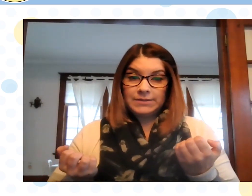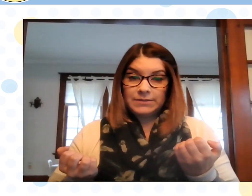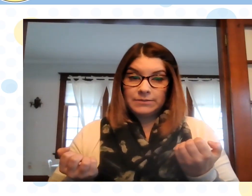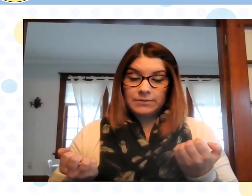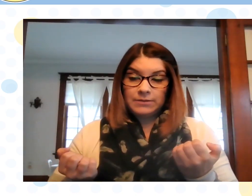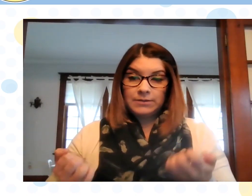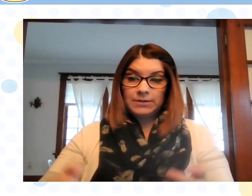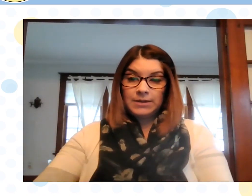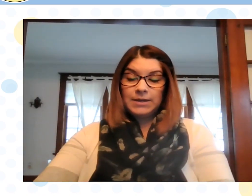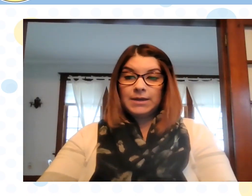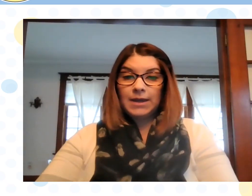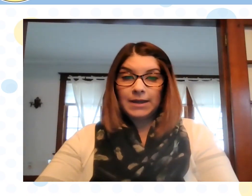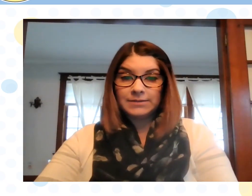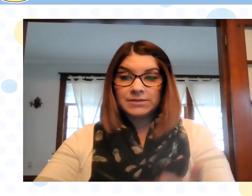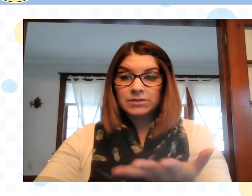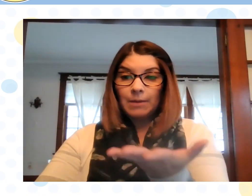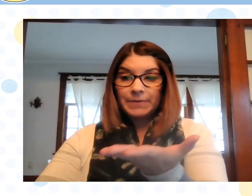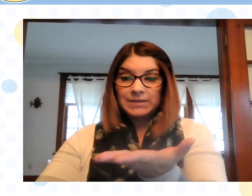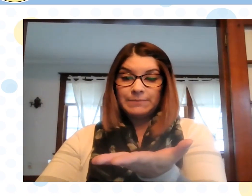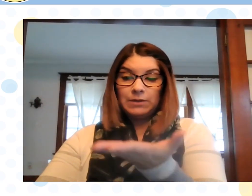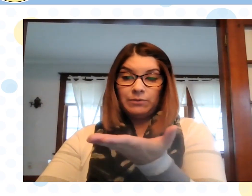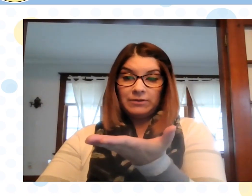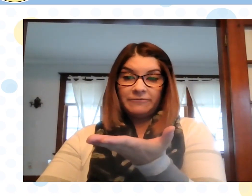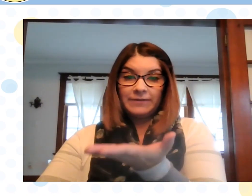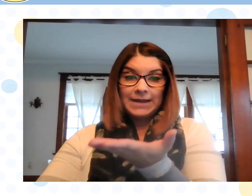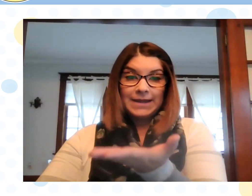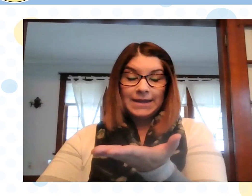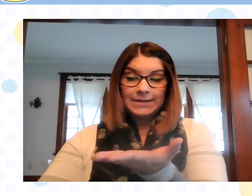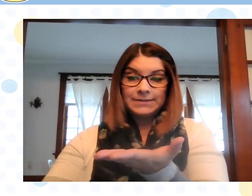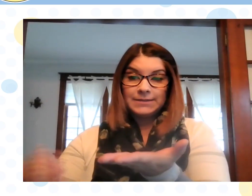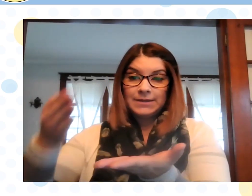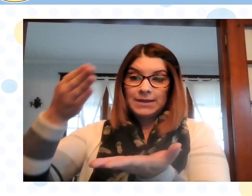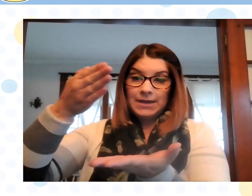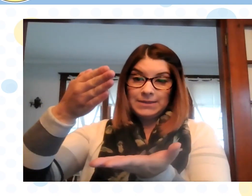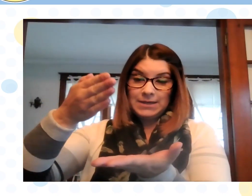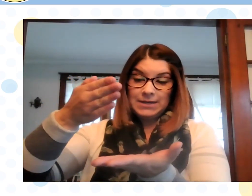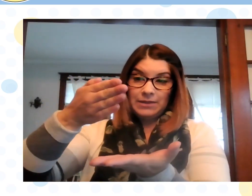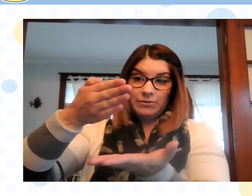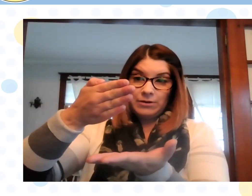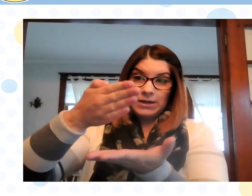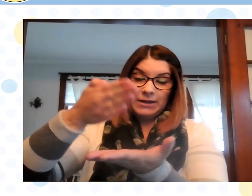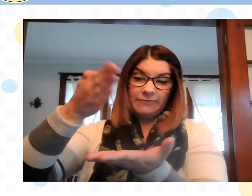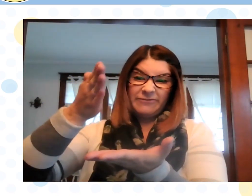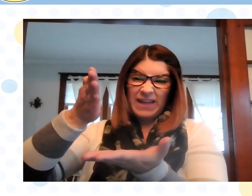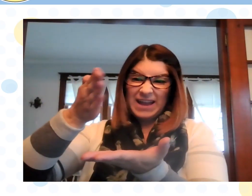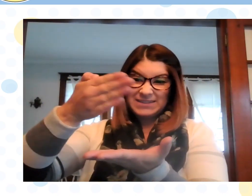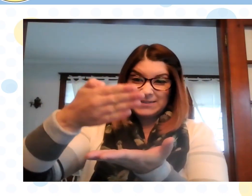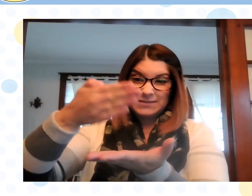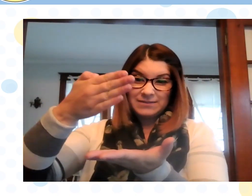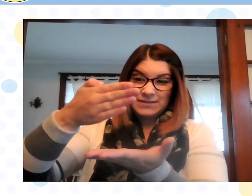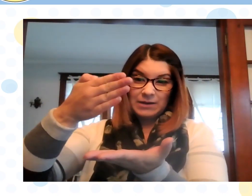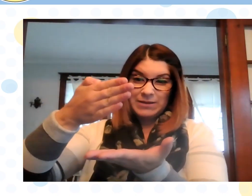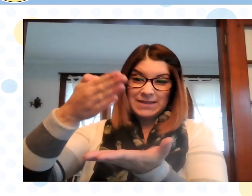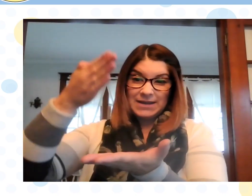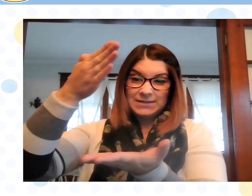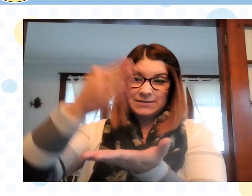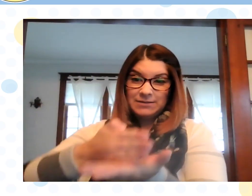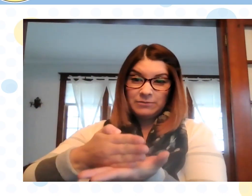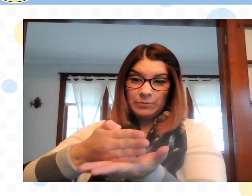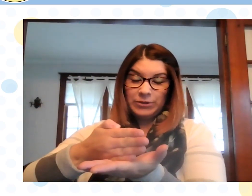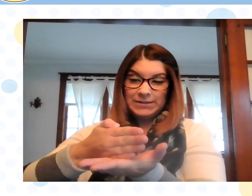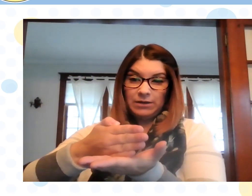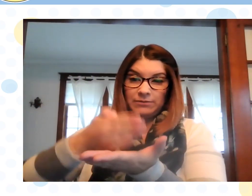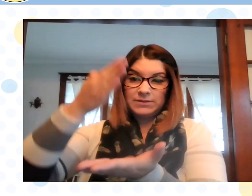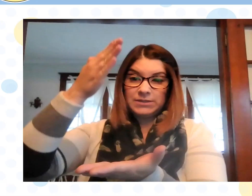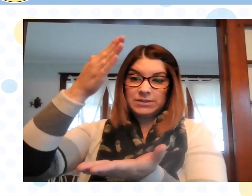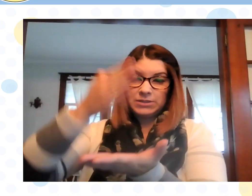Want. And stop is made with a flat hand and then another kind of flat sideways hand. We